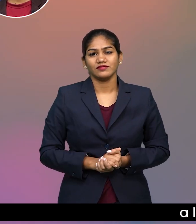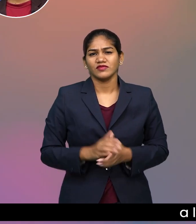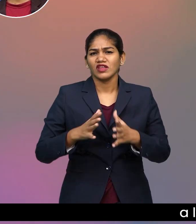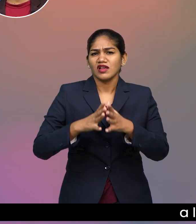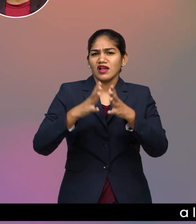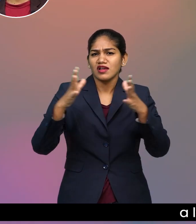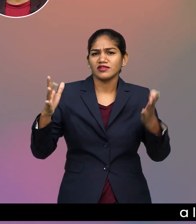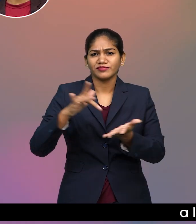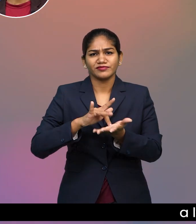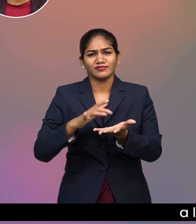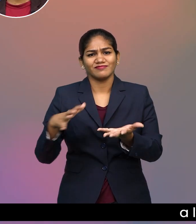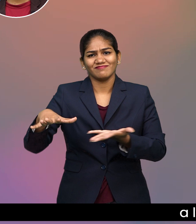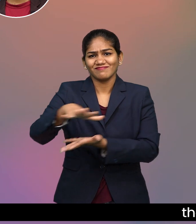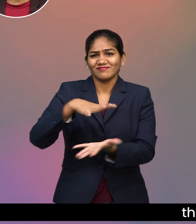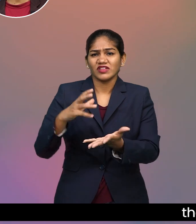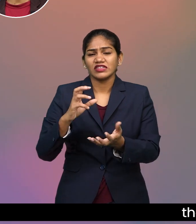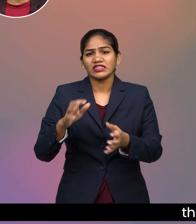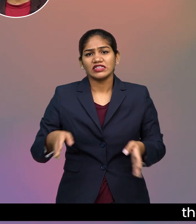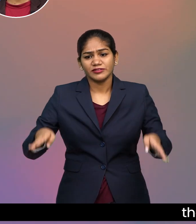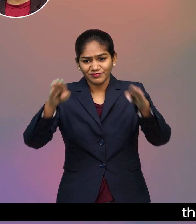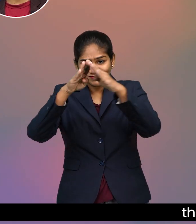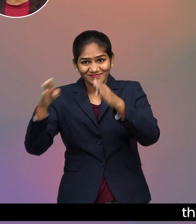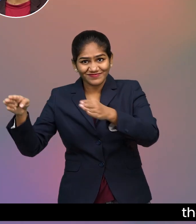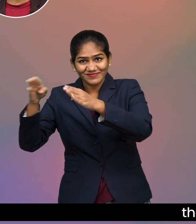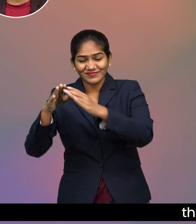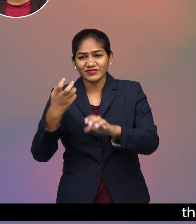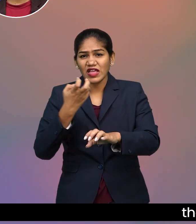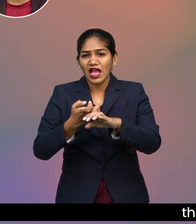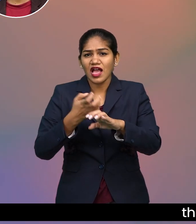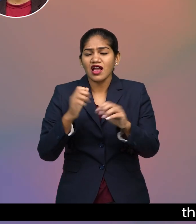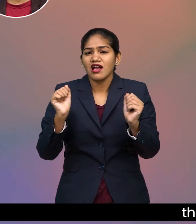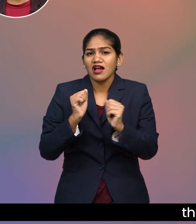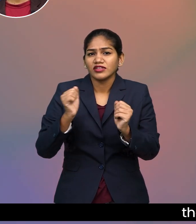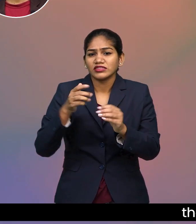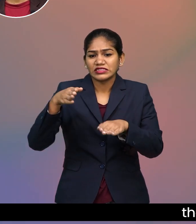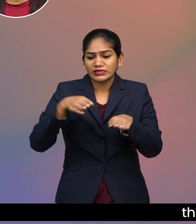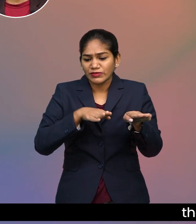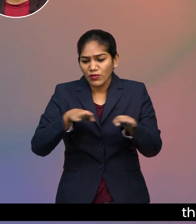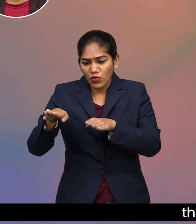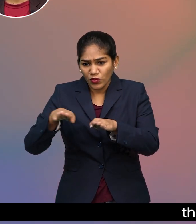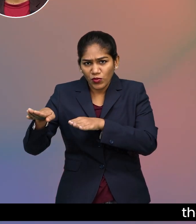A large mass of ice that moves slowly.